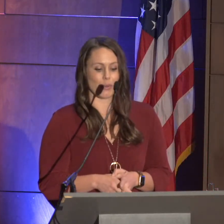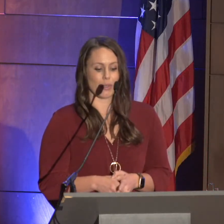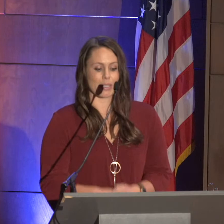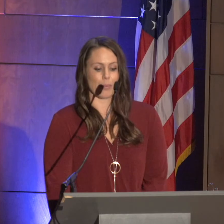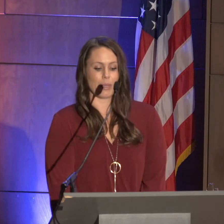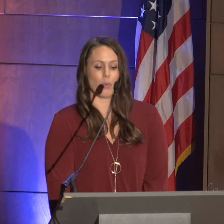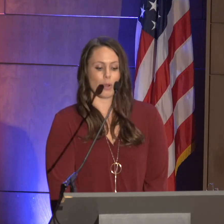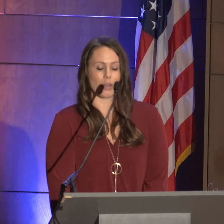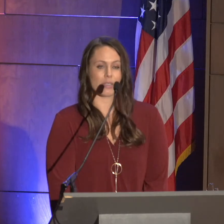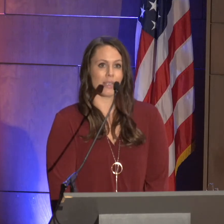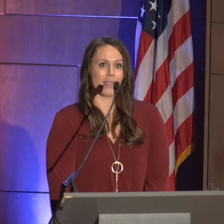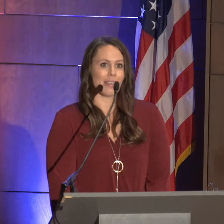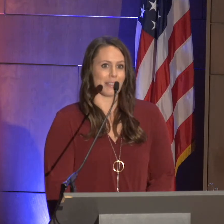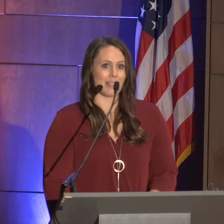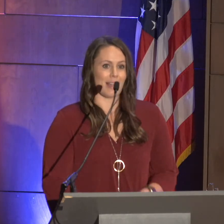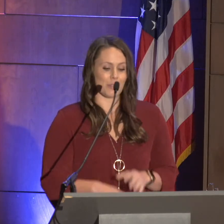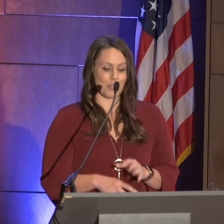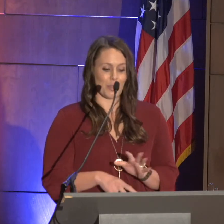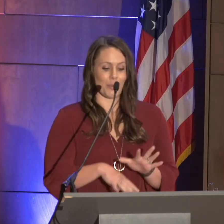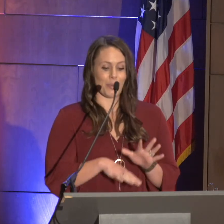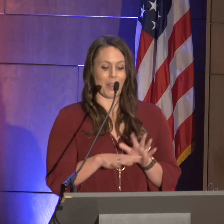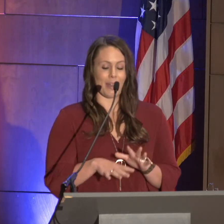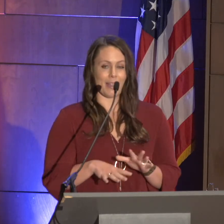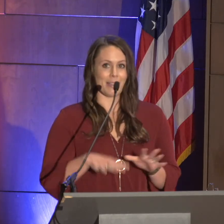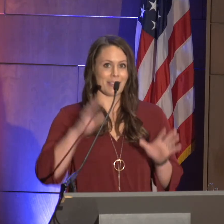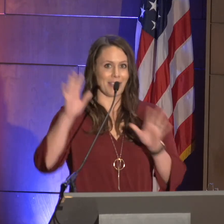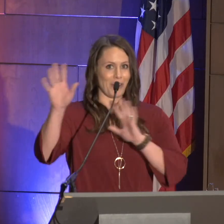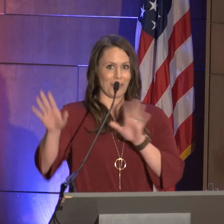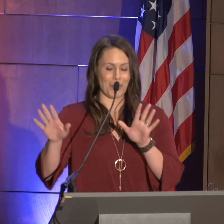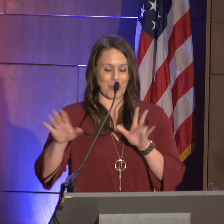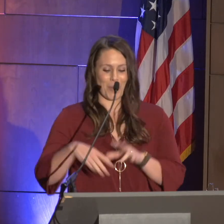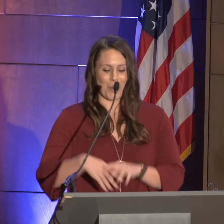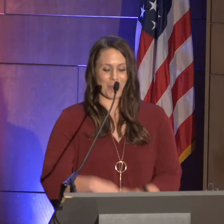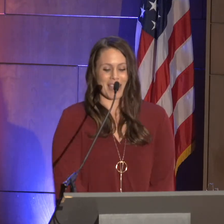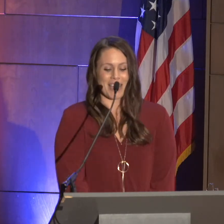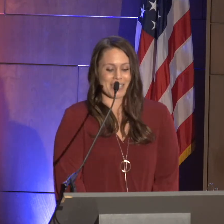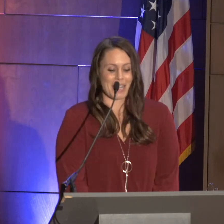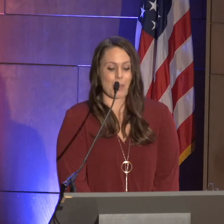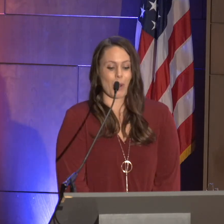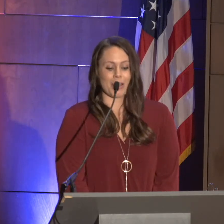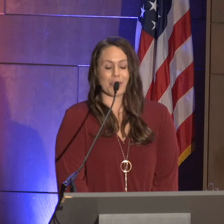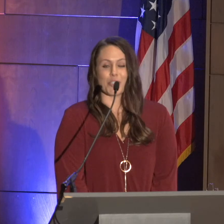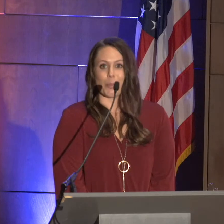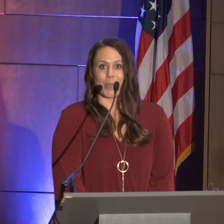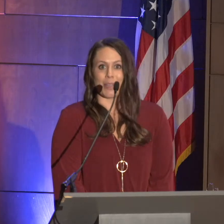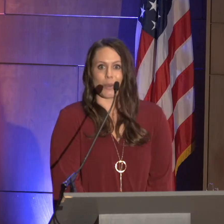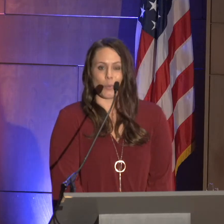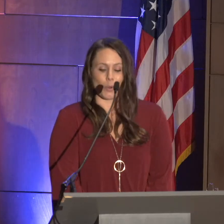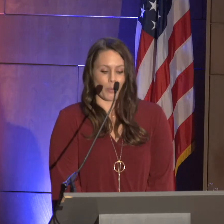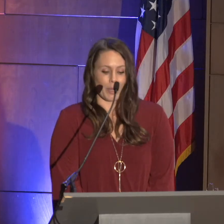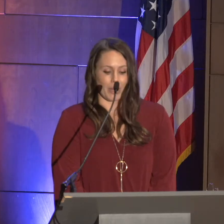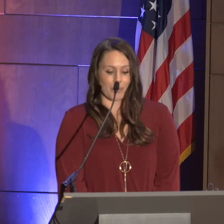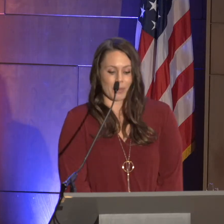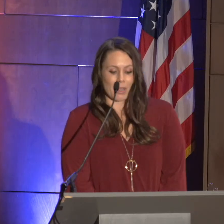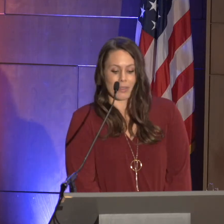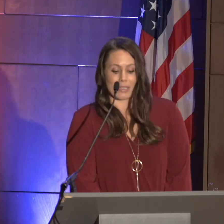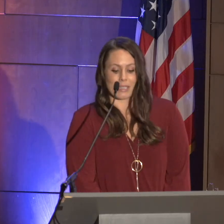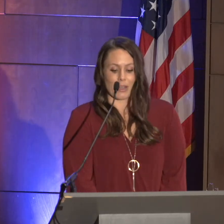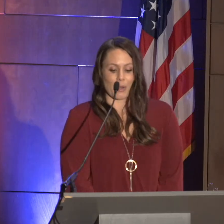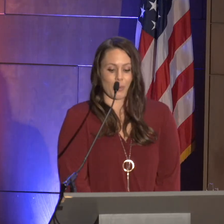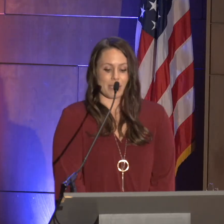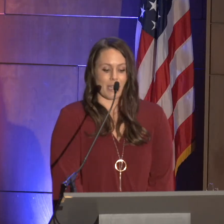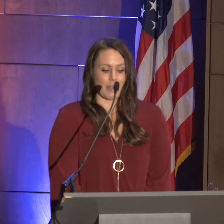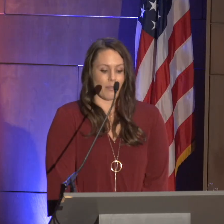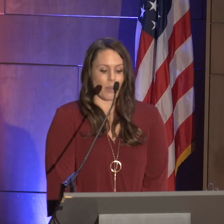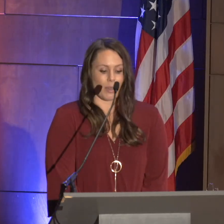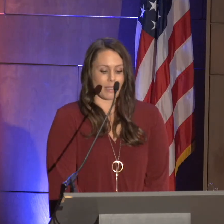to the Coolest Company Awards. This allows you, the audience, and all of you at home, to take part in determining the award winner. This